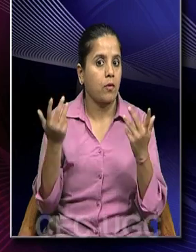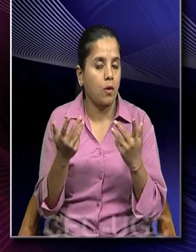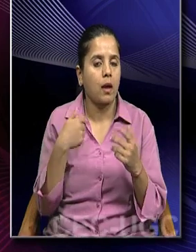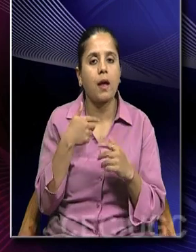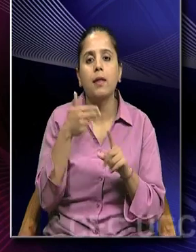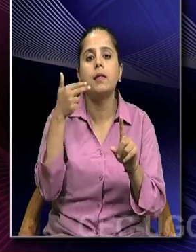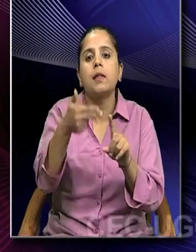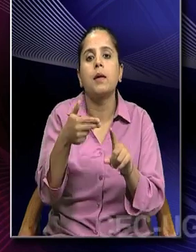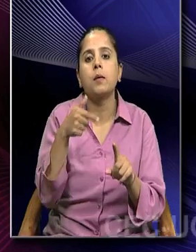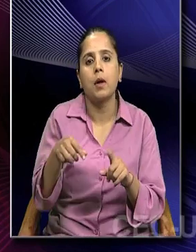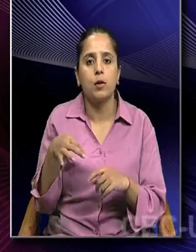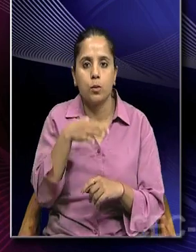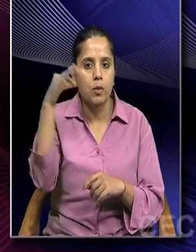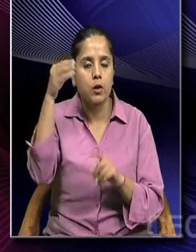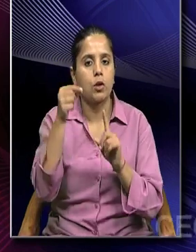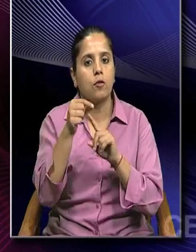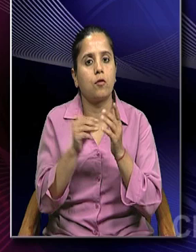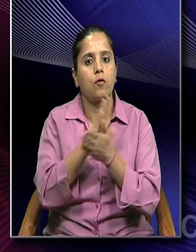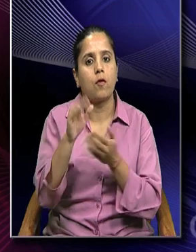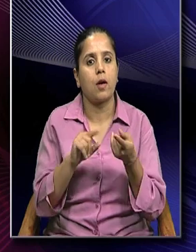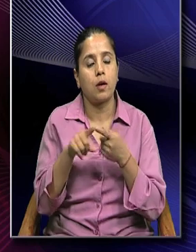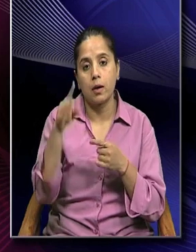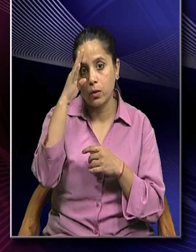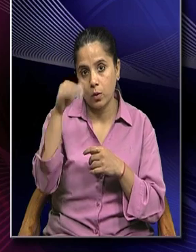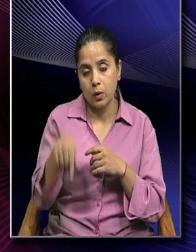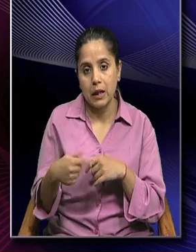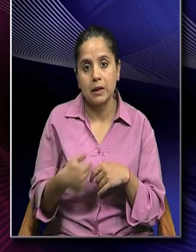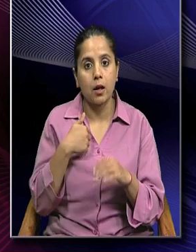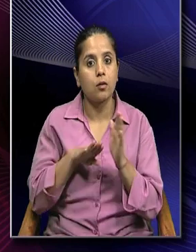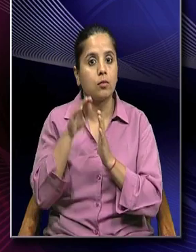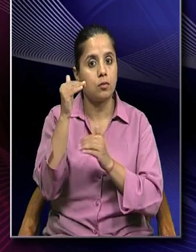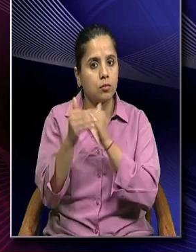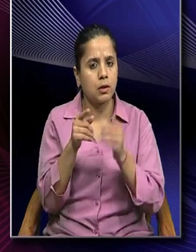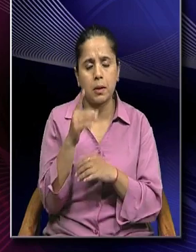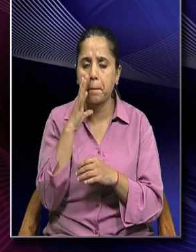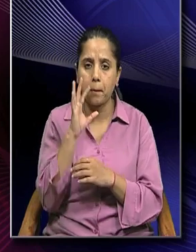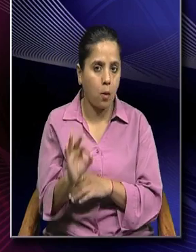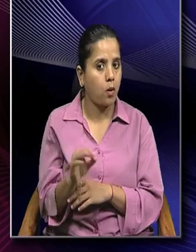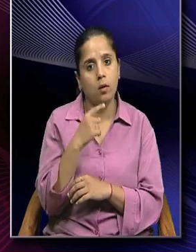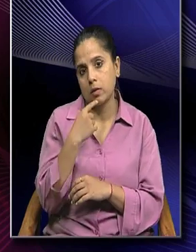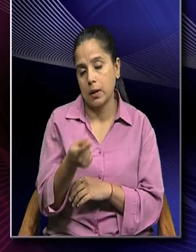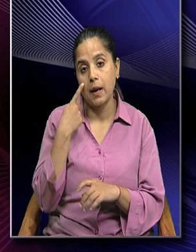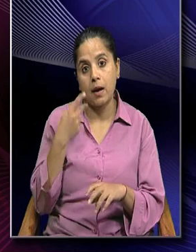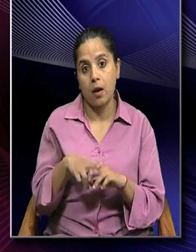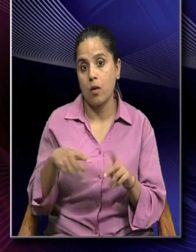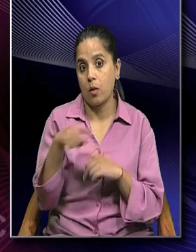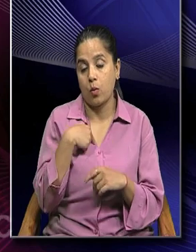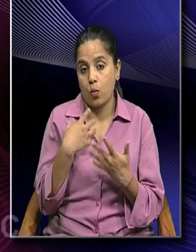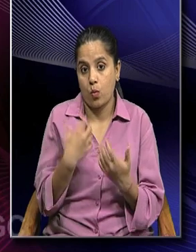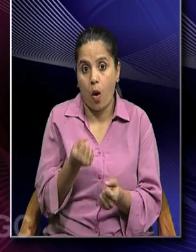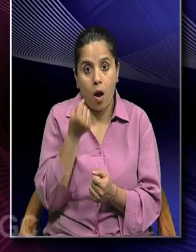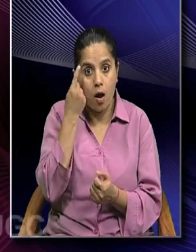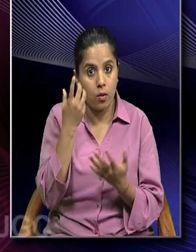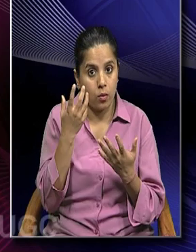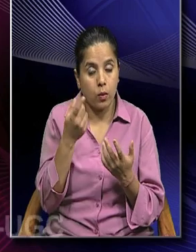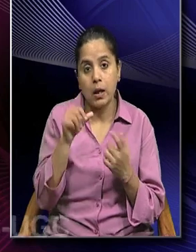we call as spiritual phase. So, the theory of self development is very much important if we really wish to understand